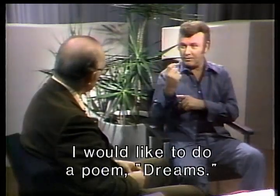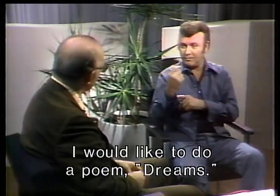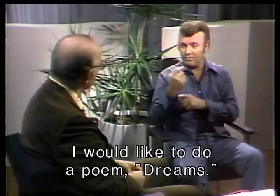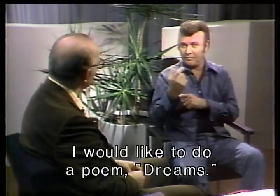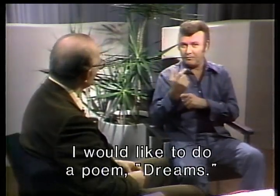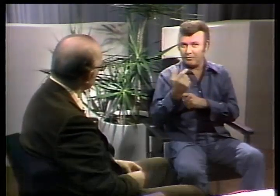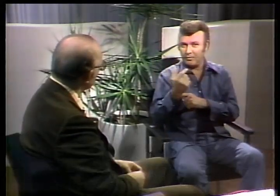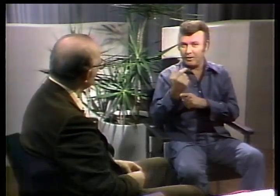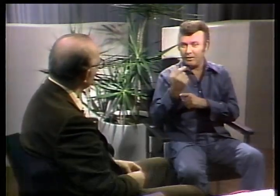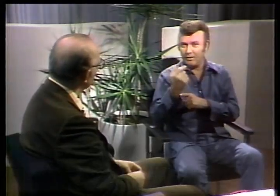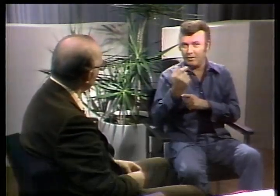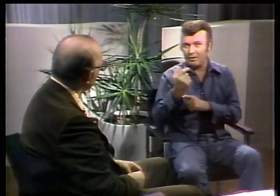Dreams.